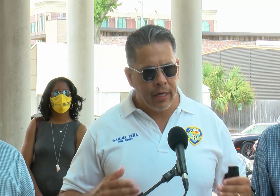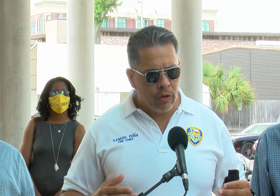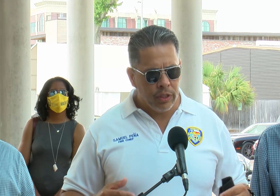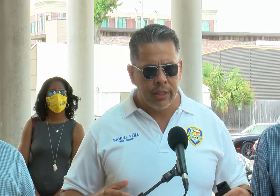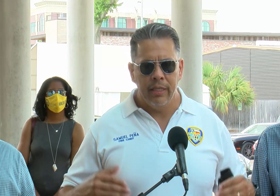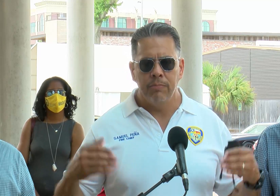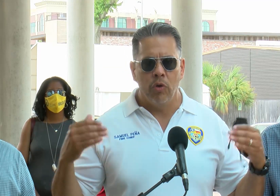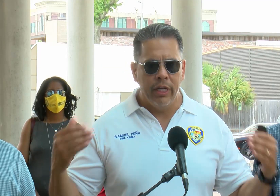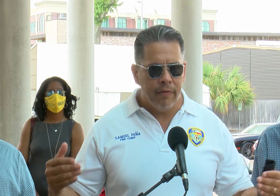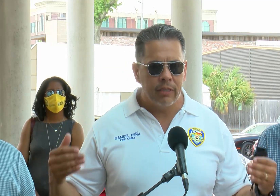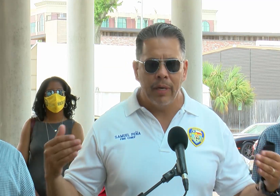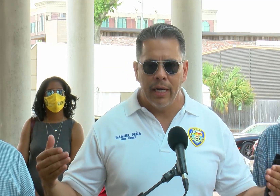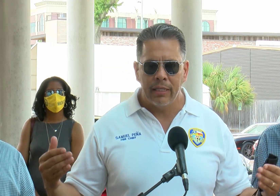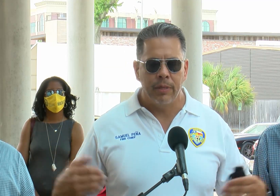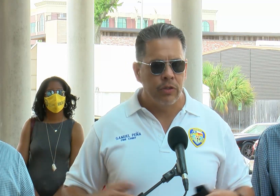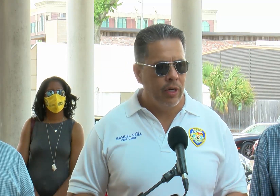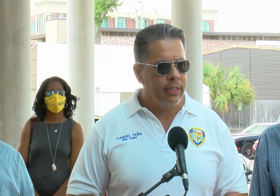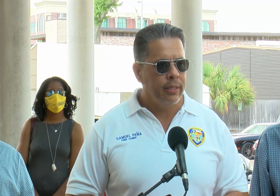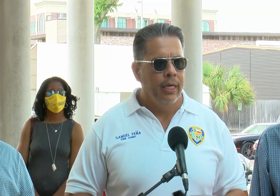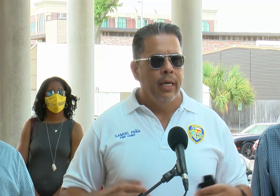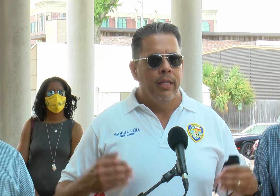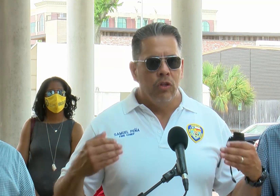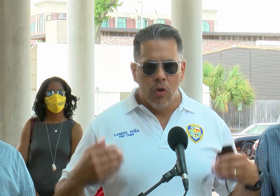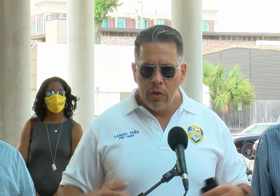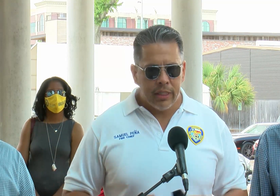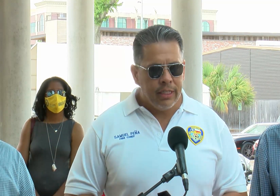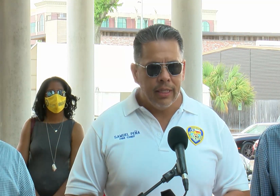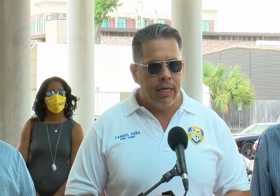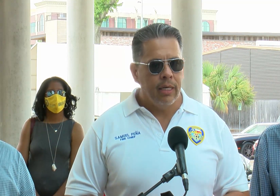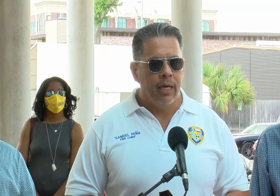están abiertos, están disponibles para las personas.